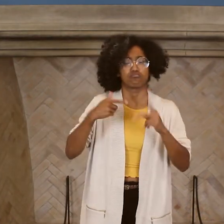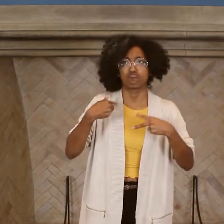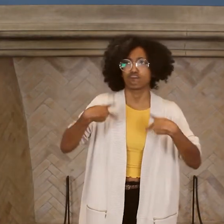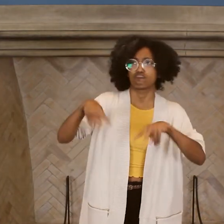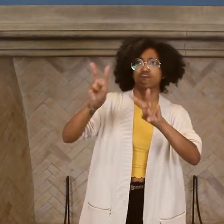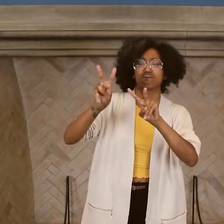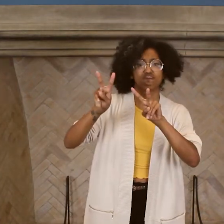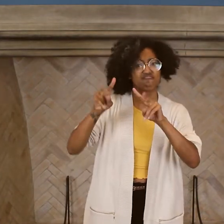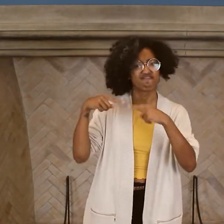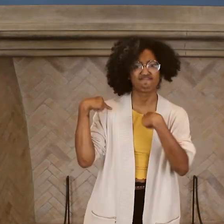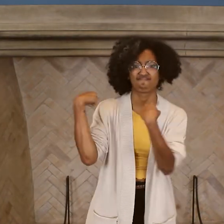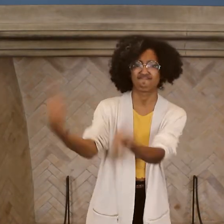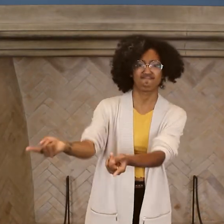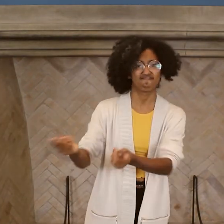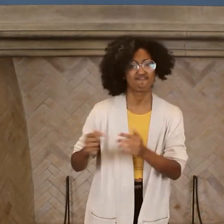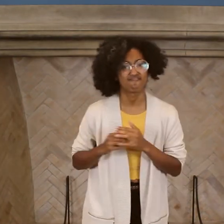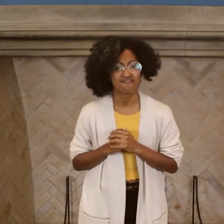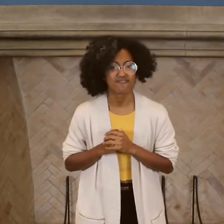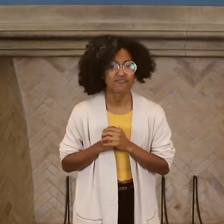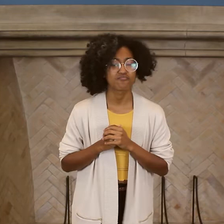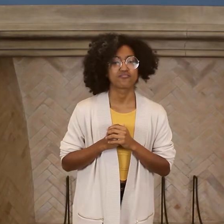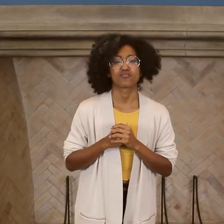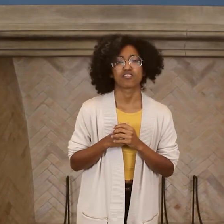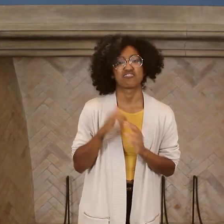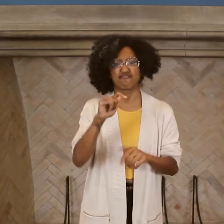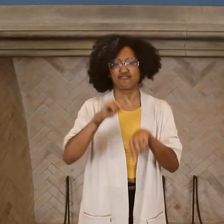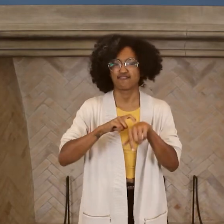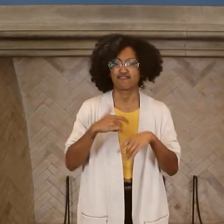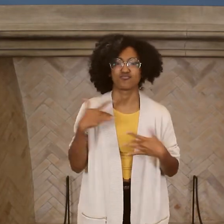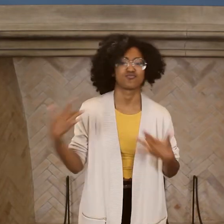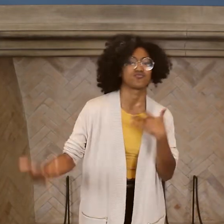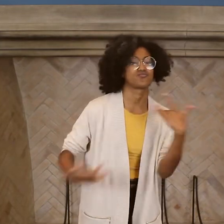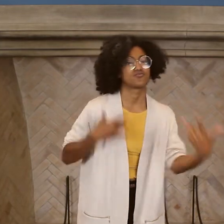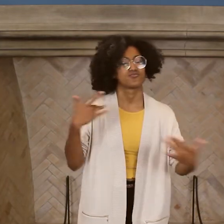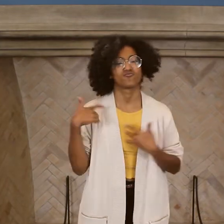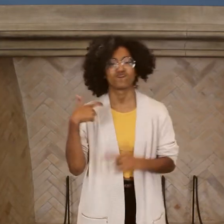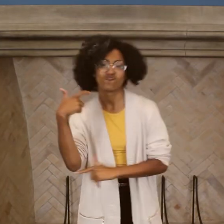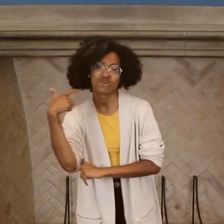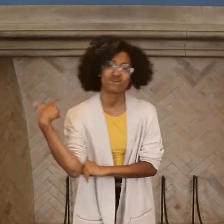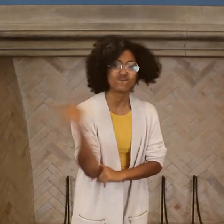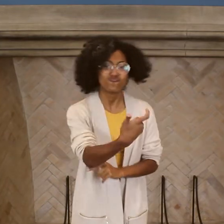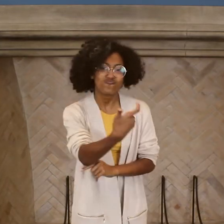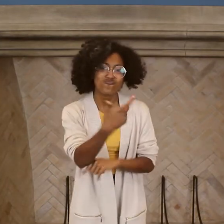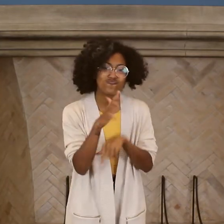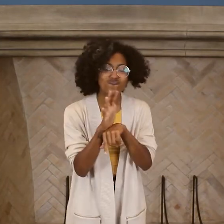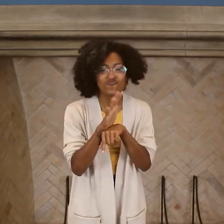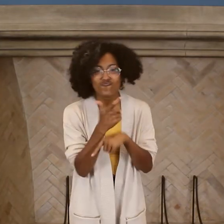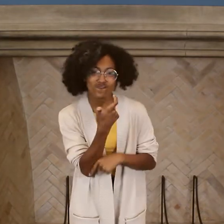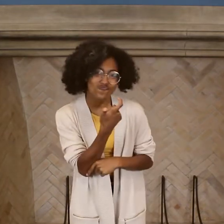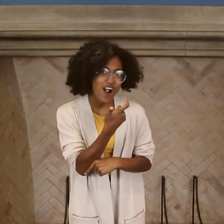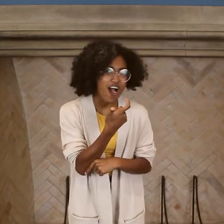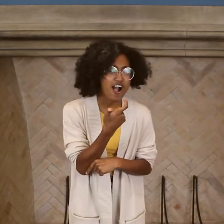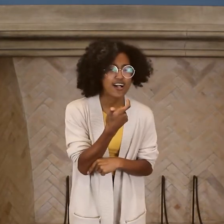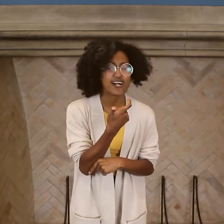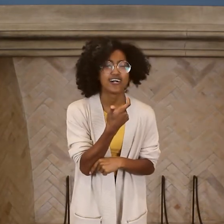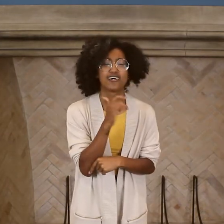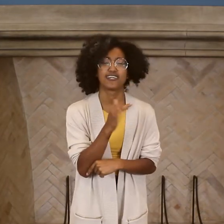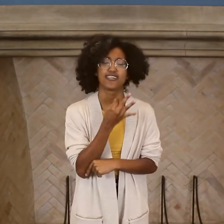And wow, she was one of the people that I look up to and inspired me a lot. I was really excited. I was watching the